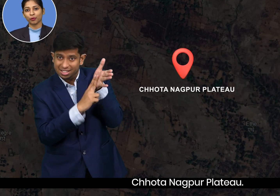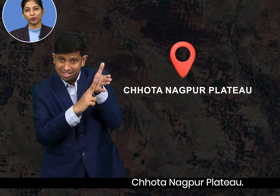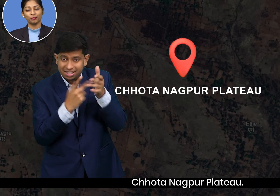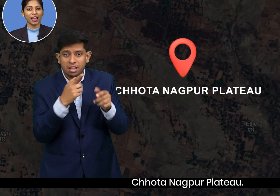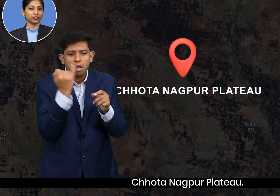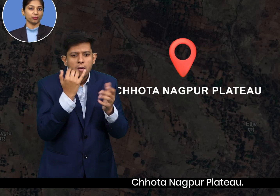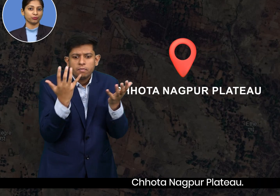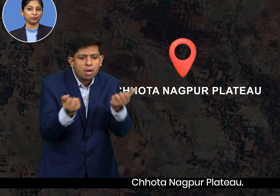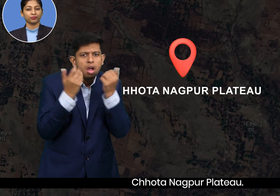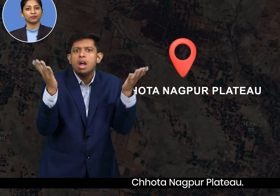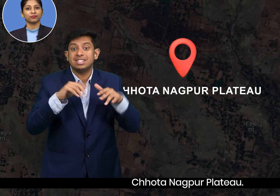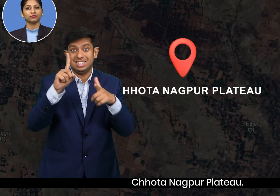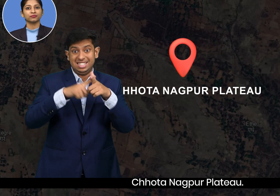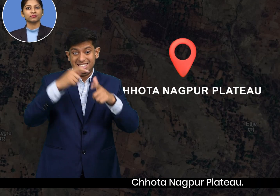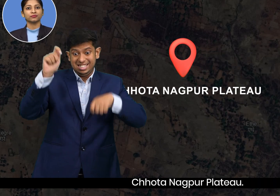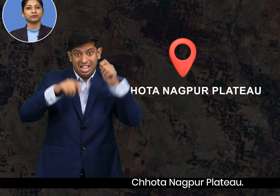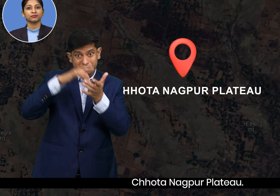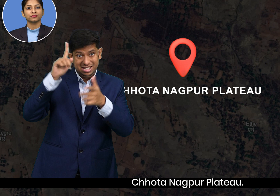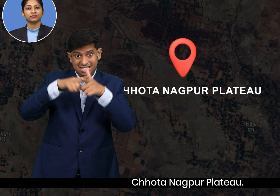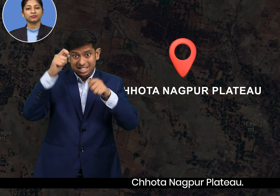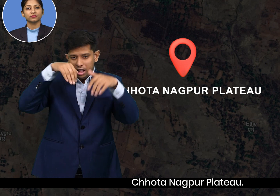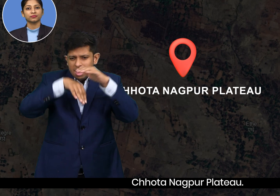Chota Nagpur Plateau.